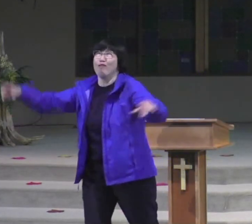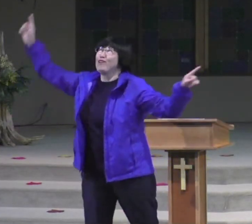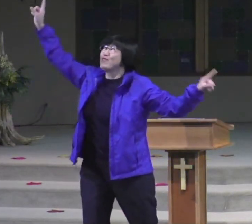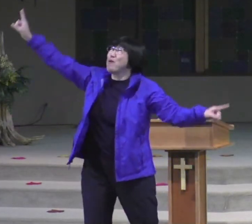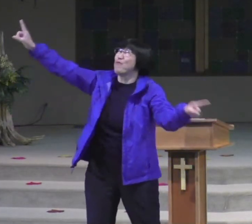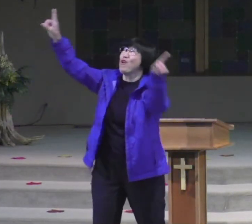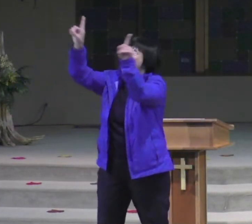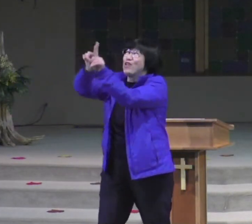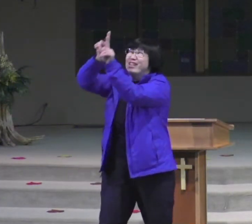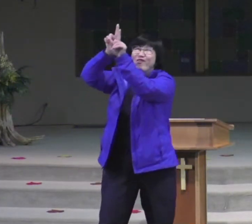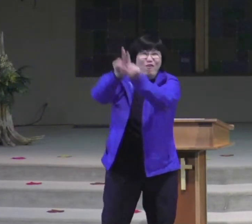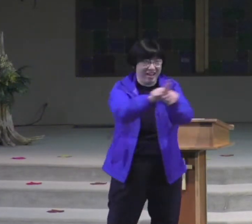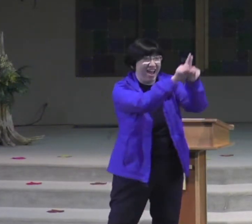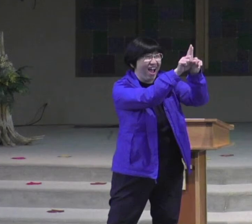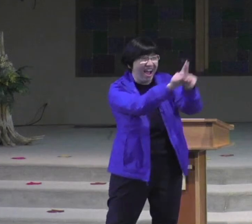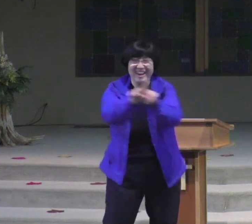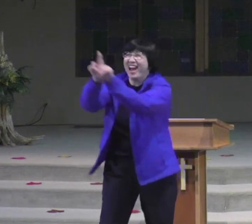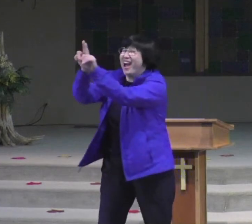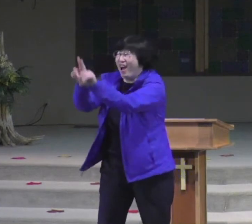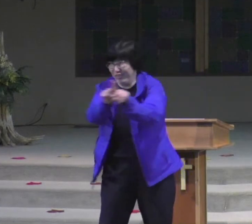everywhere you go, is with you.